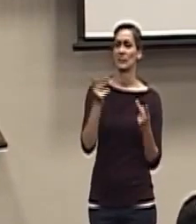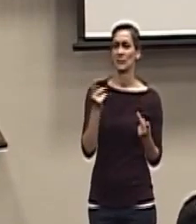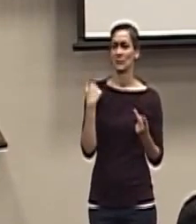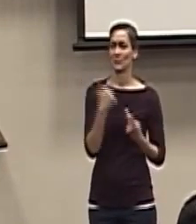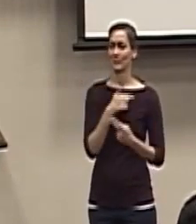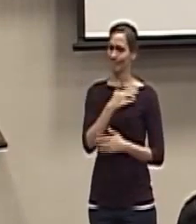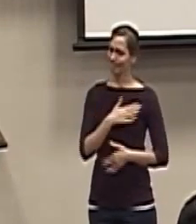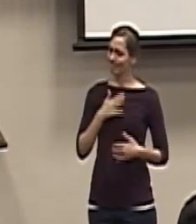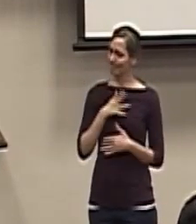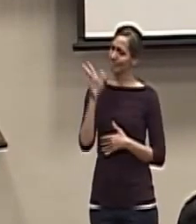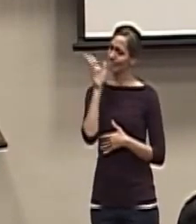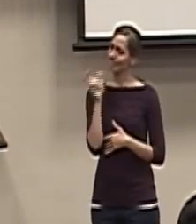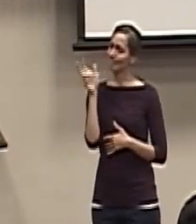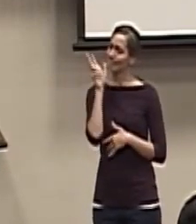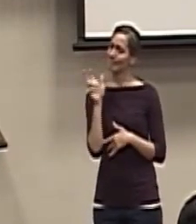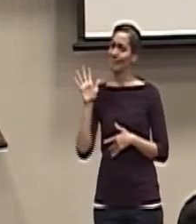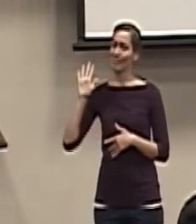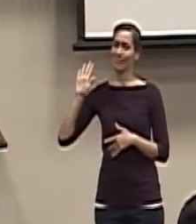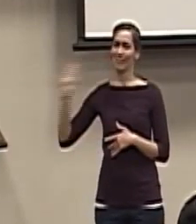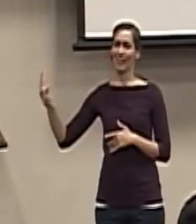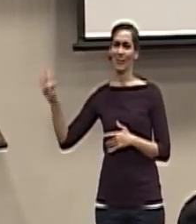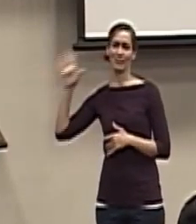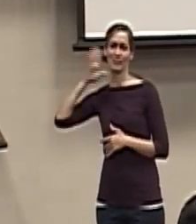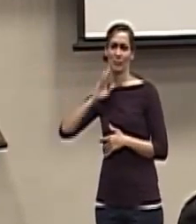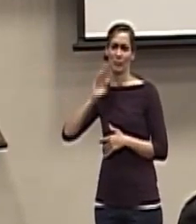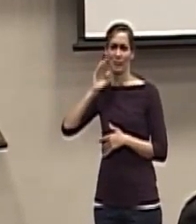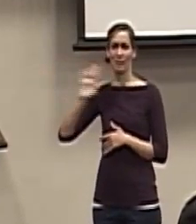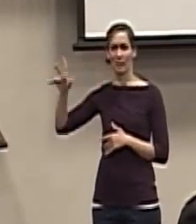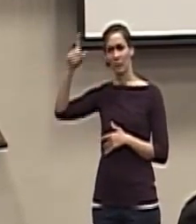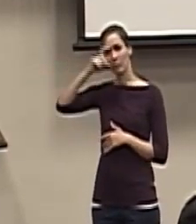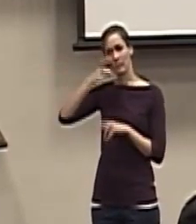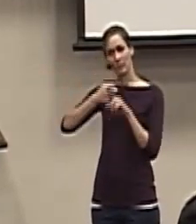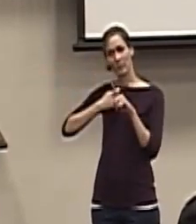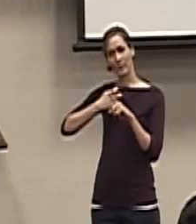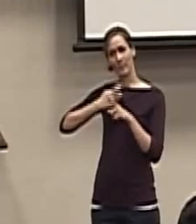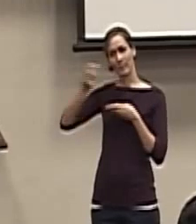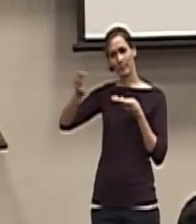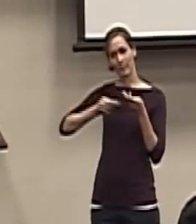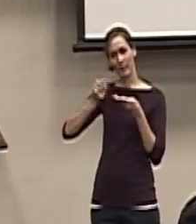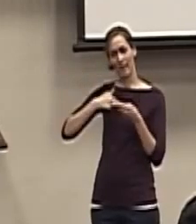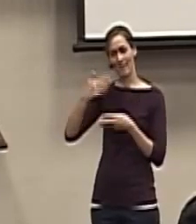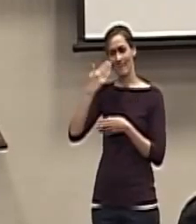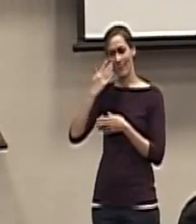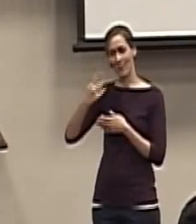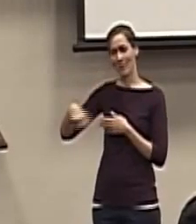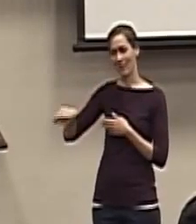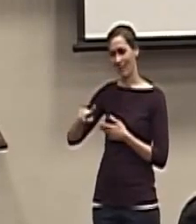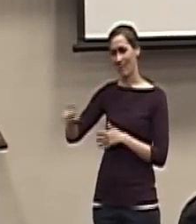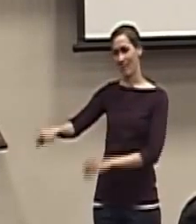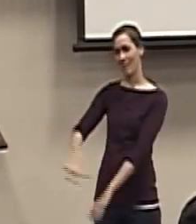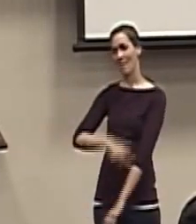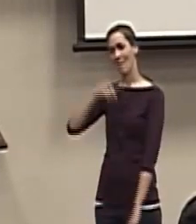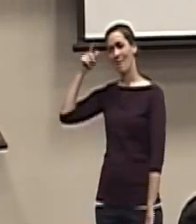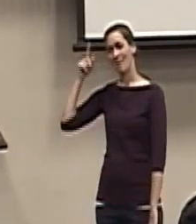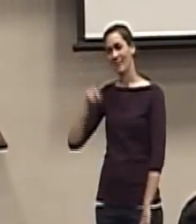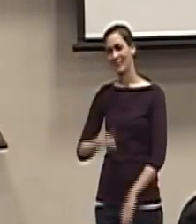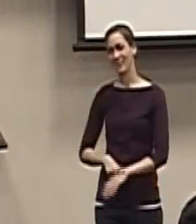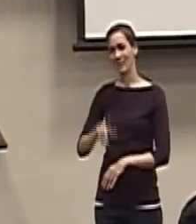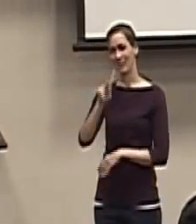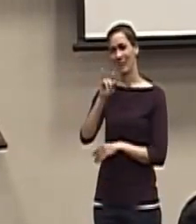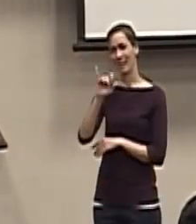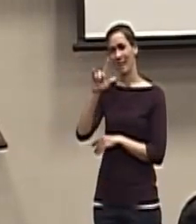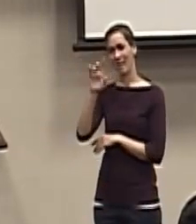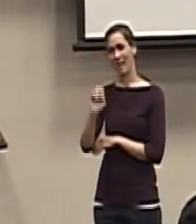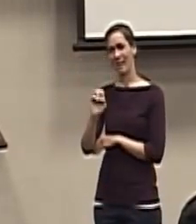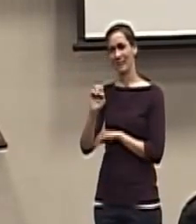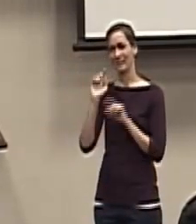them share with us some of their experiences and wisdom from ministry. I've known these guys for quite a long time. Kyle went